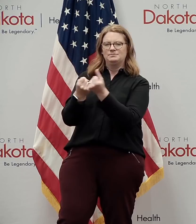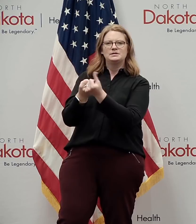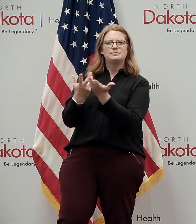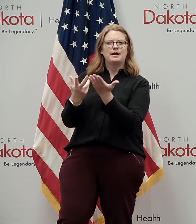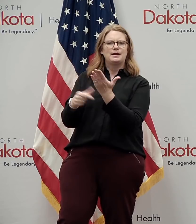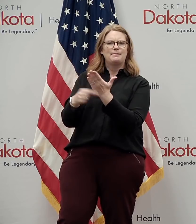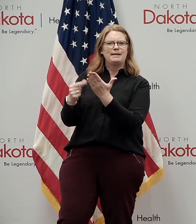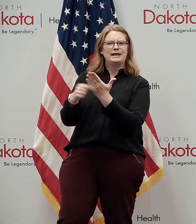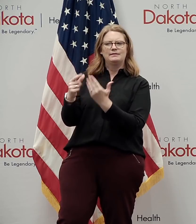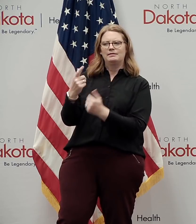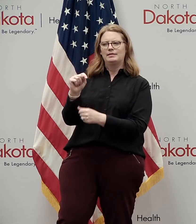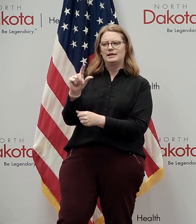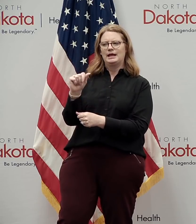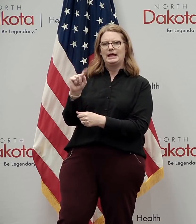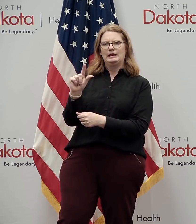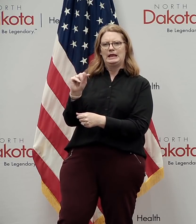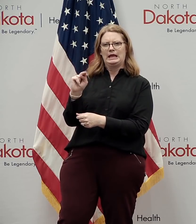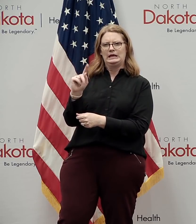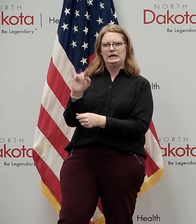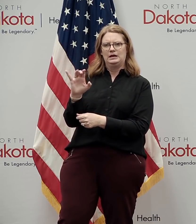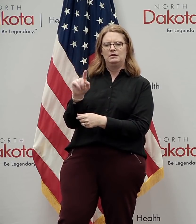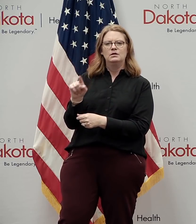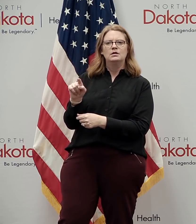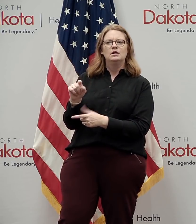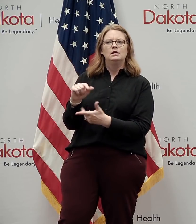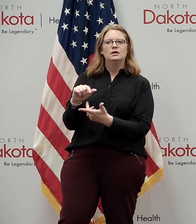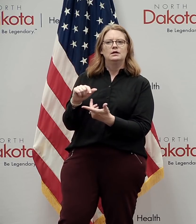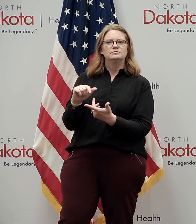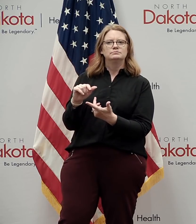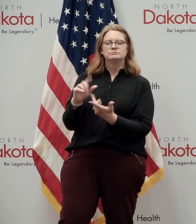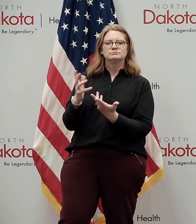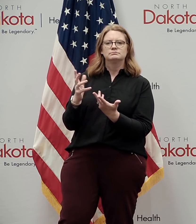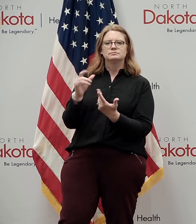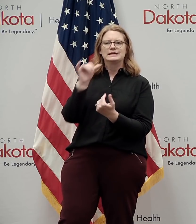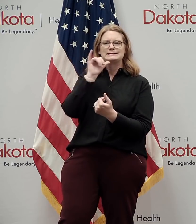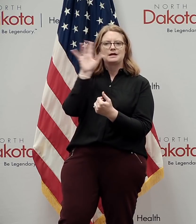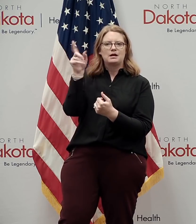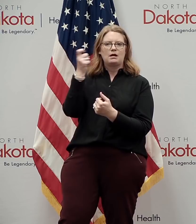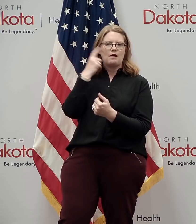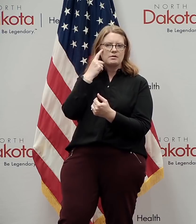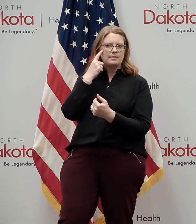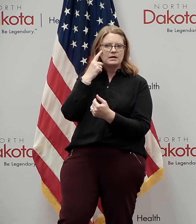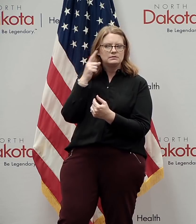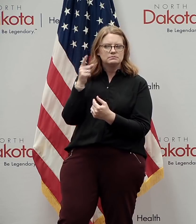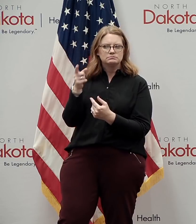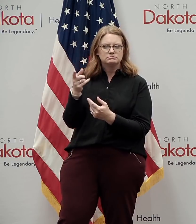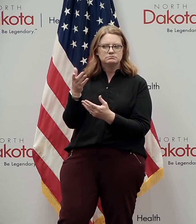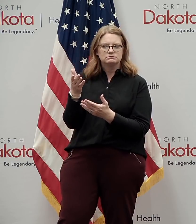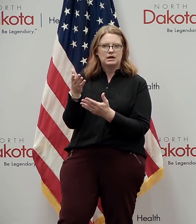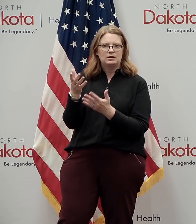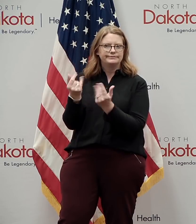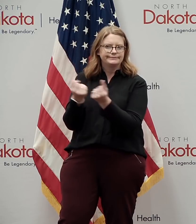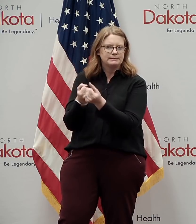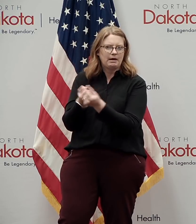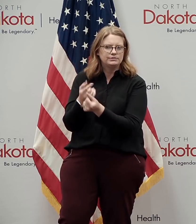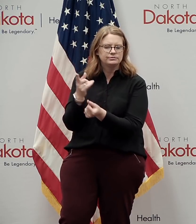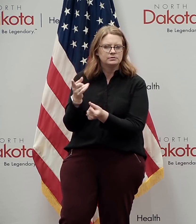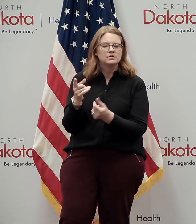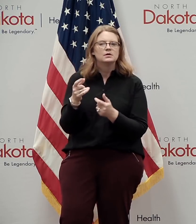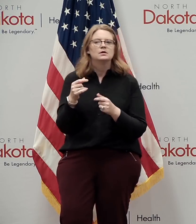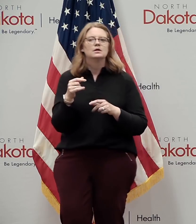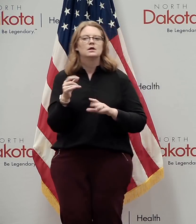magazine, The Atlantic. This is not a government-sourced thing. So I would take a look and say, okay, if you're